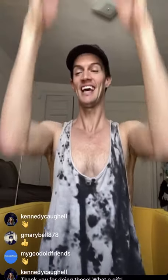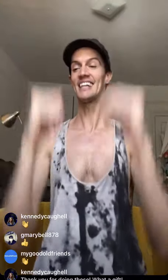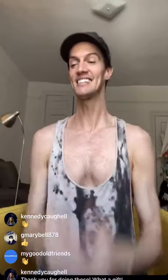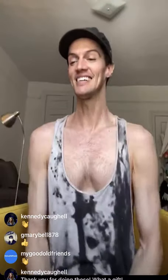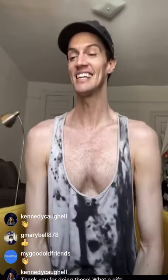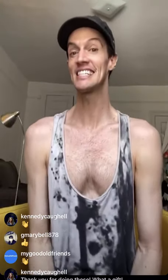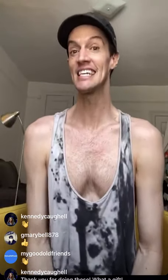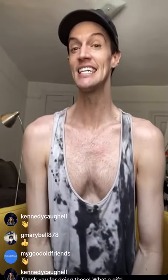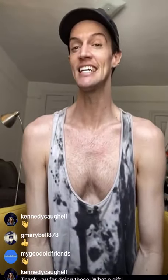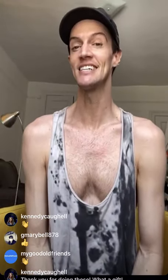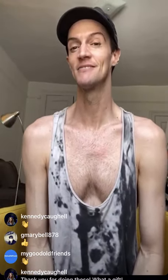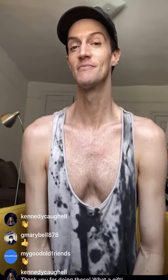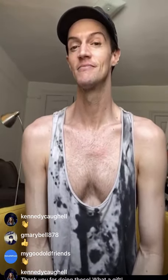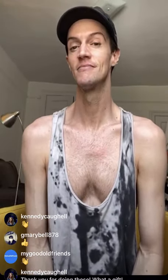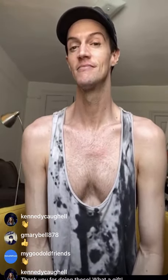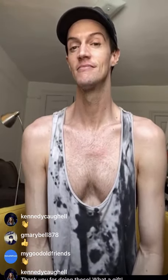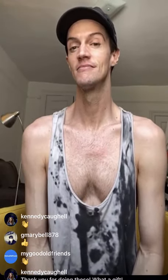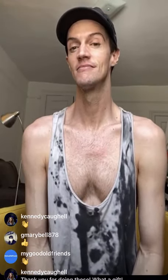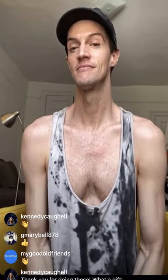Excellent. Skiing.